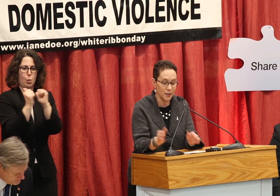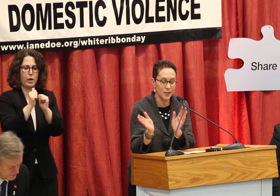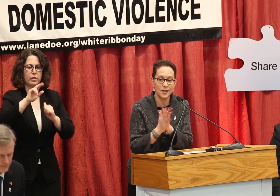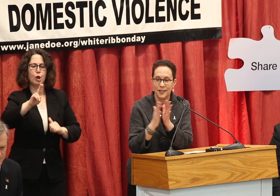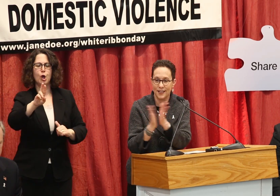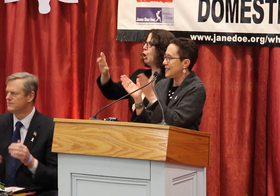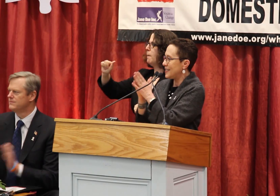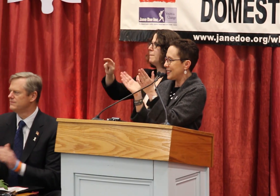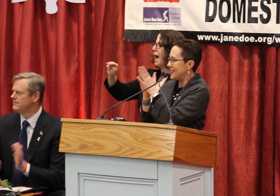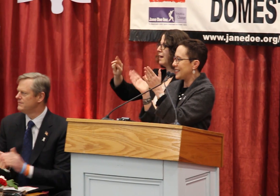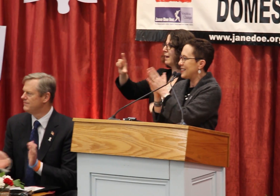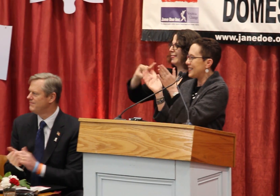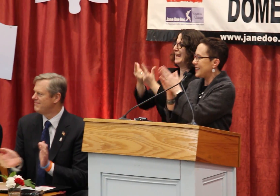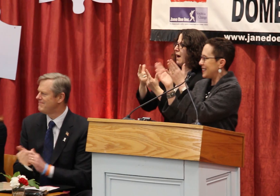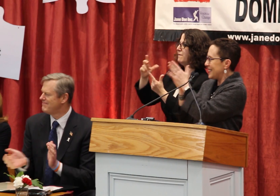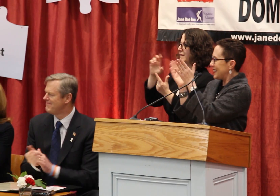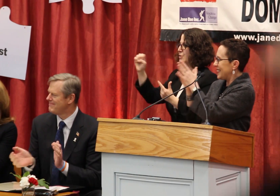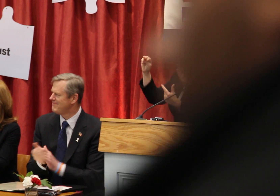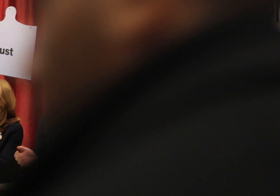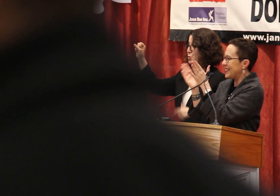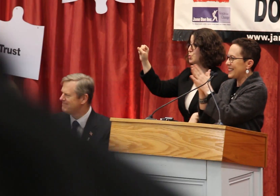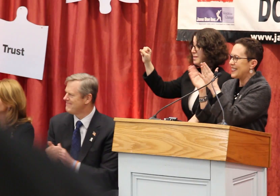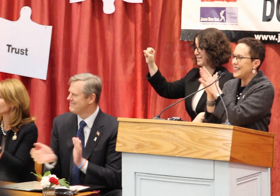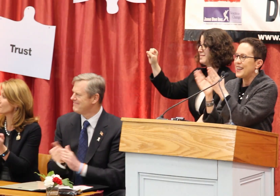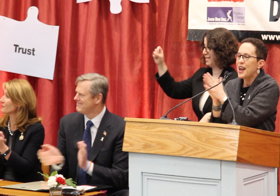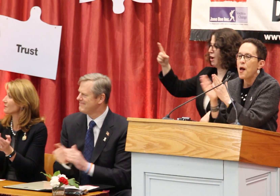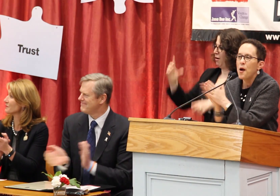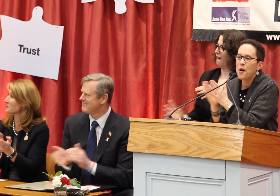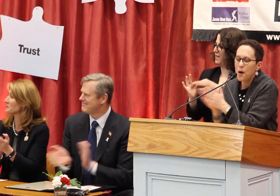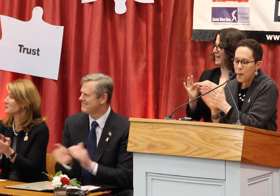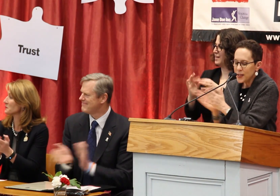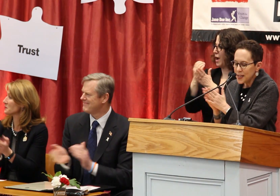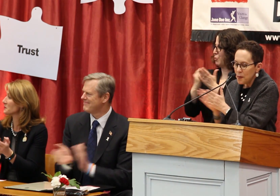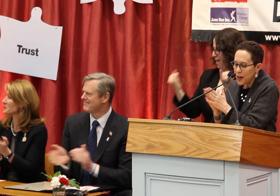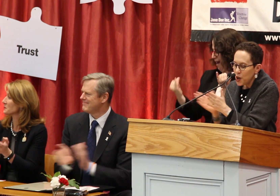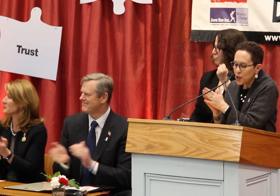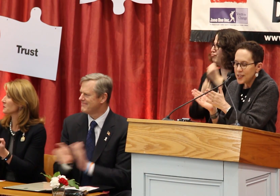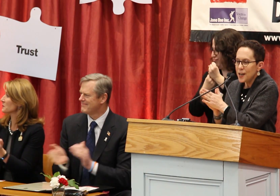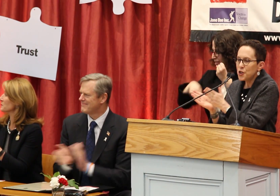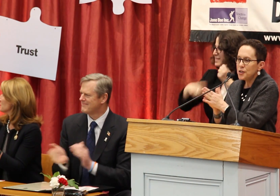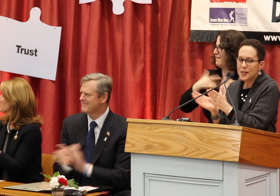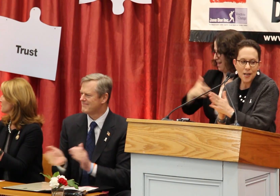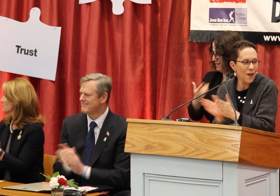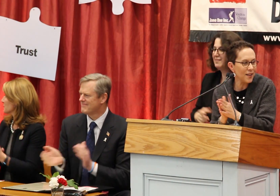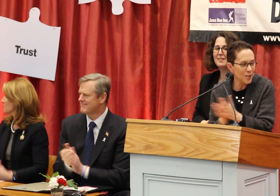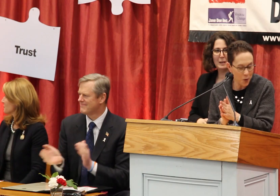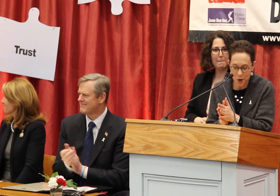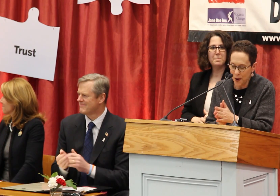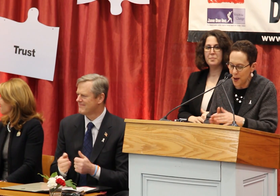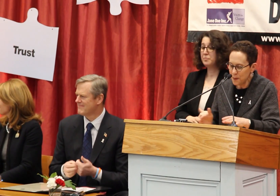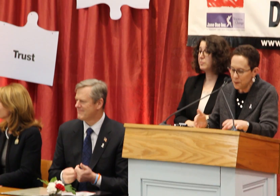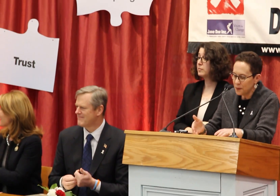Massachusetts, Boston Medical Center Domestic